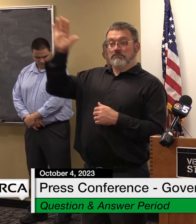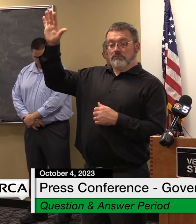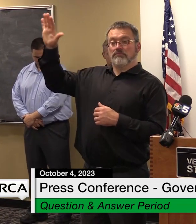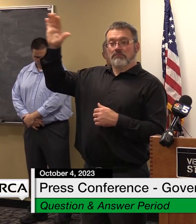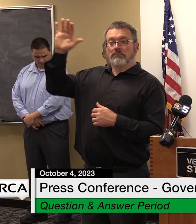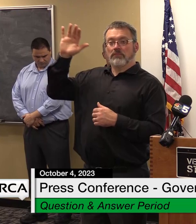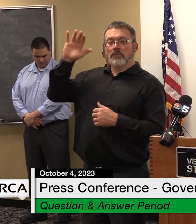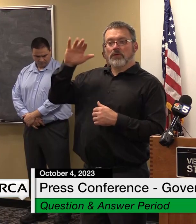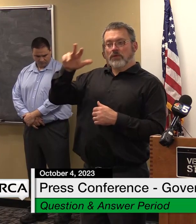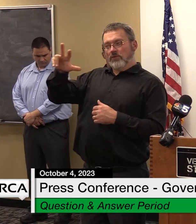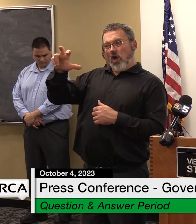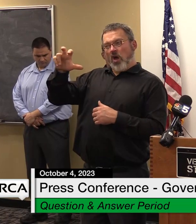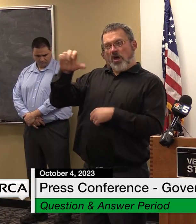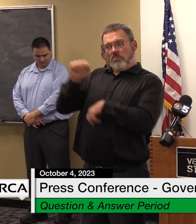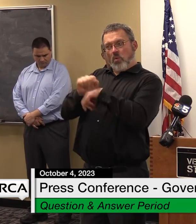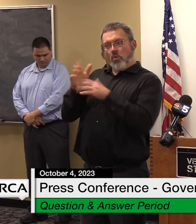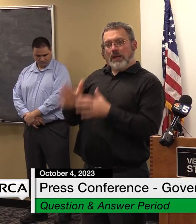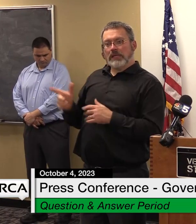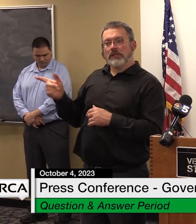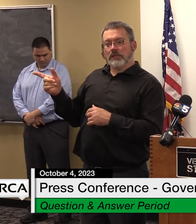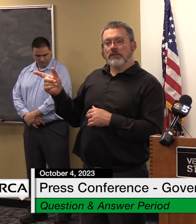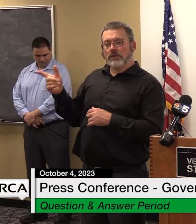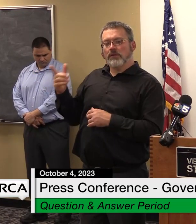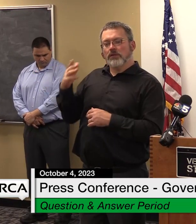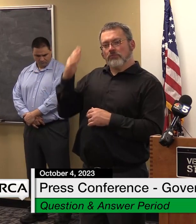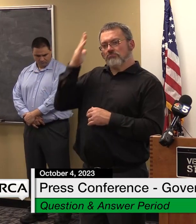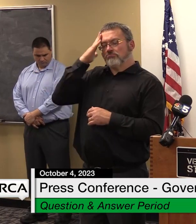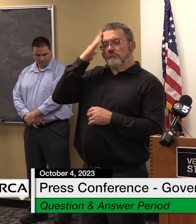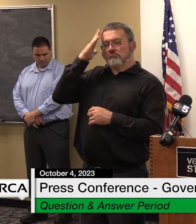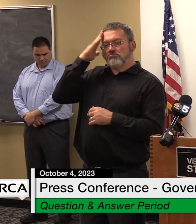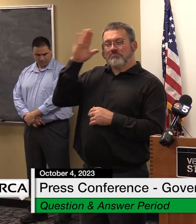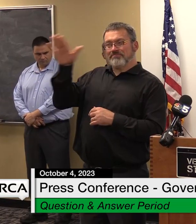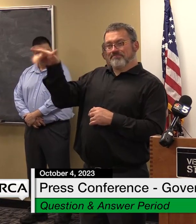300 employees, and I know it was going to take, or